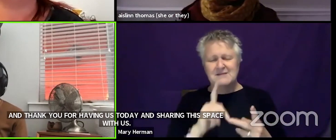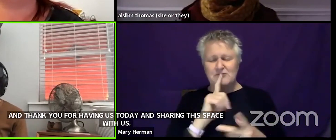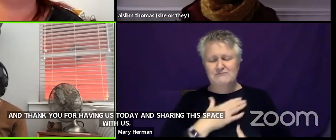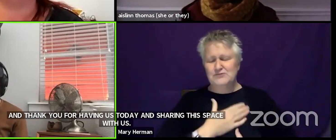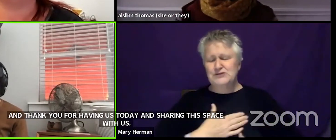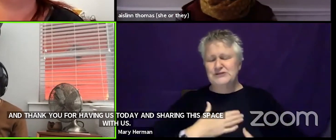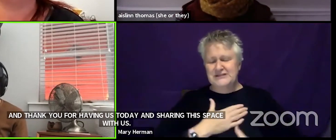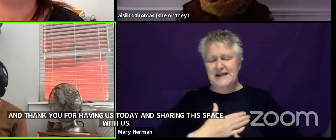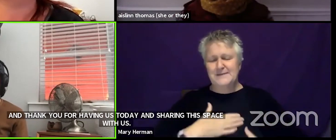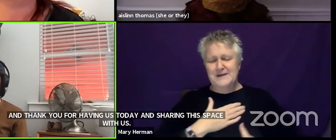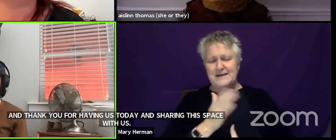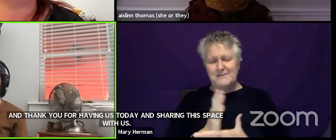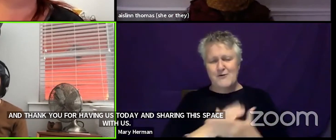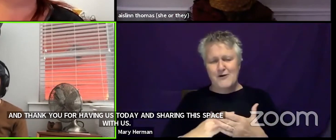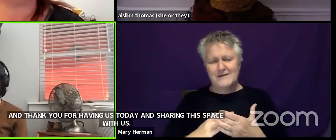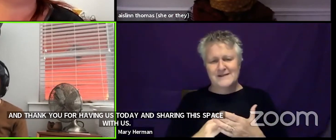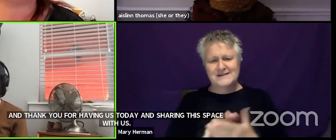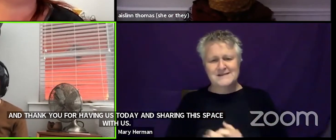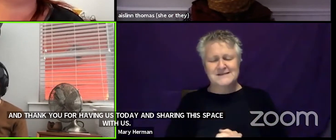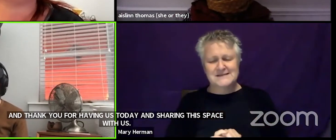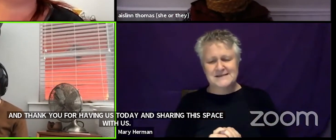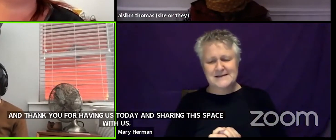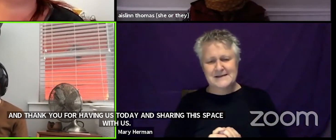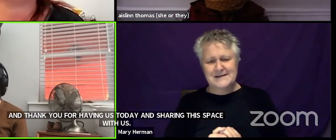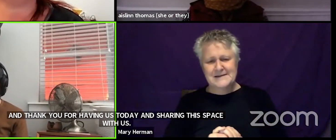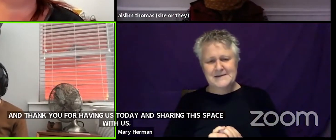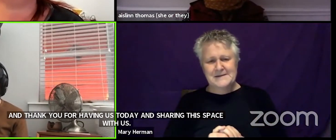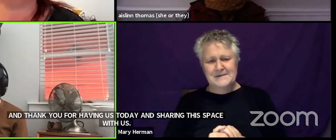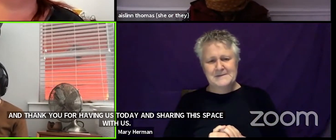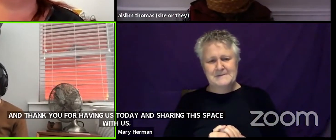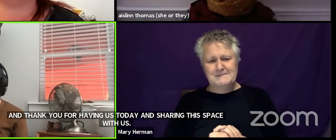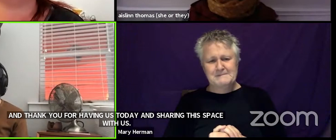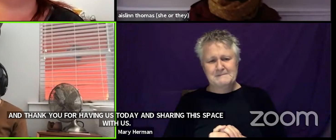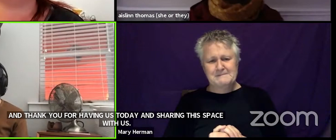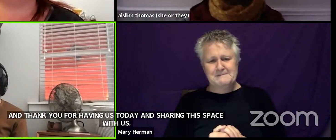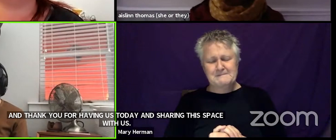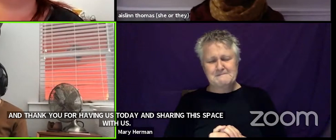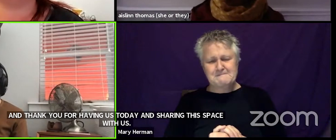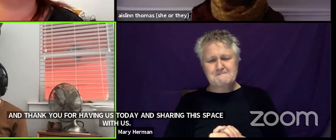and I've just been watching and just